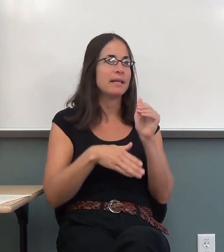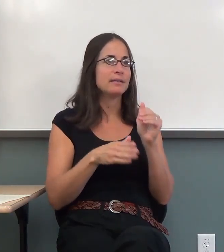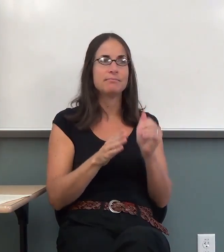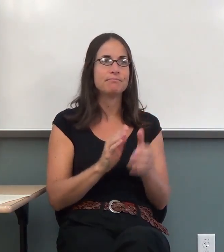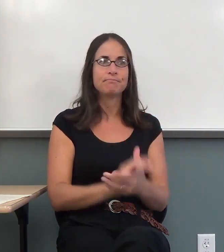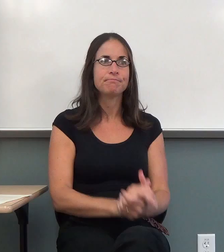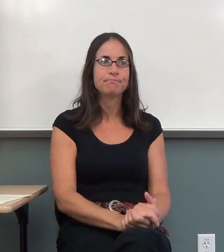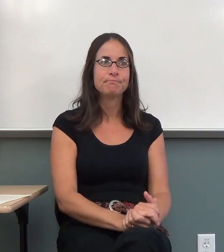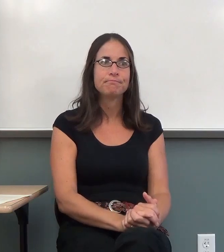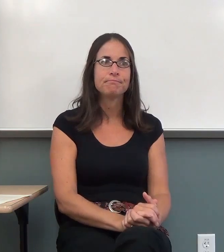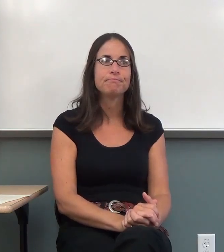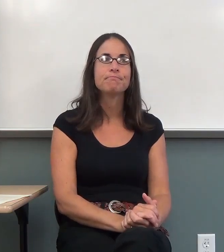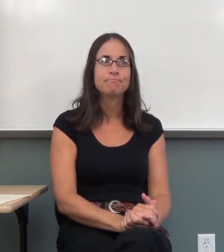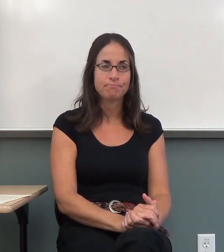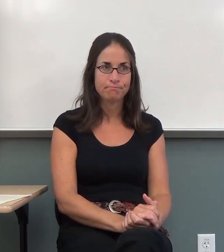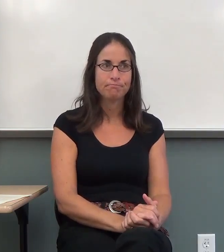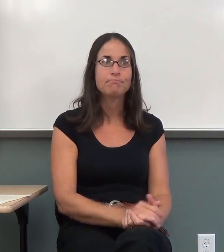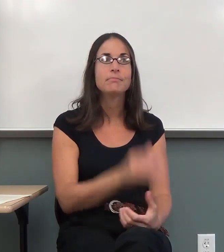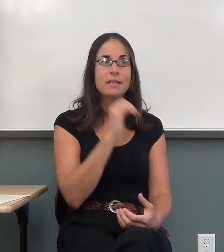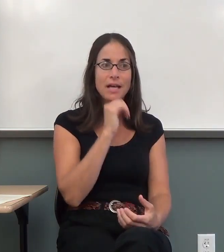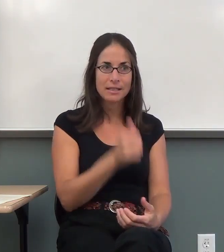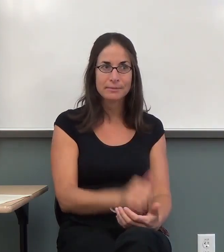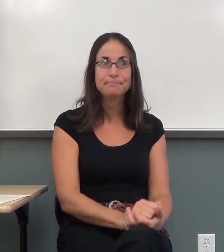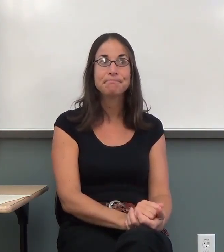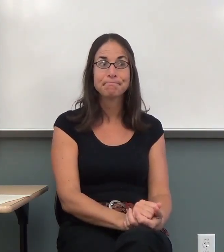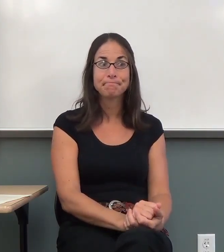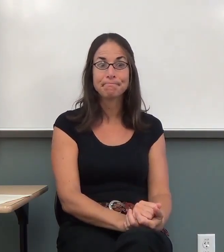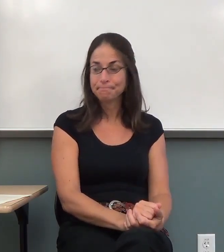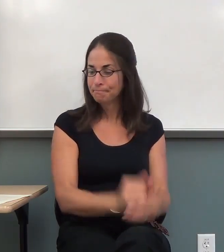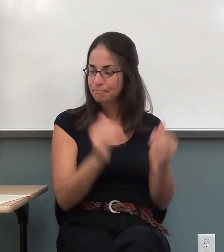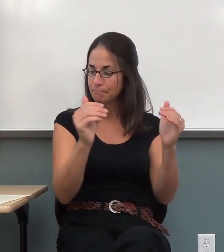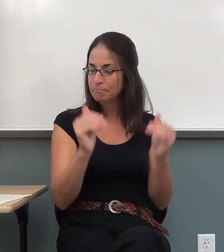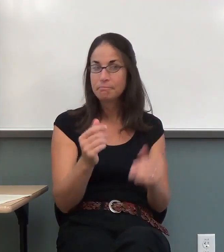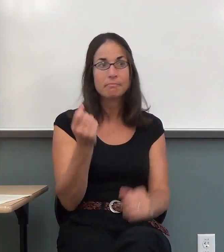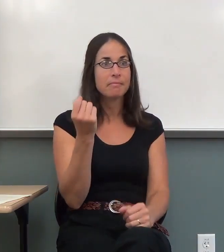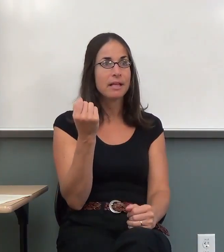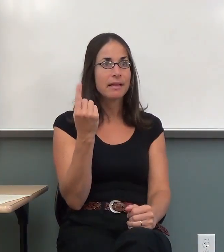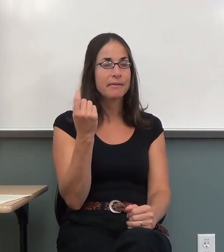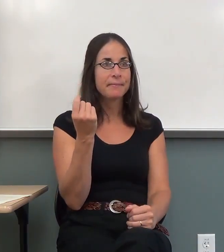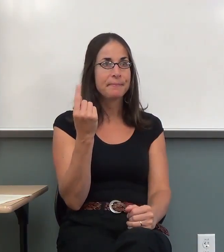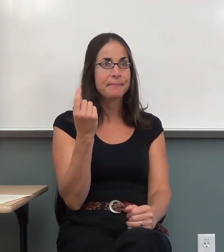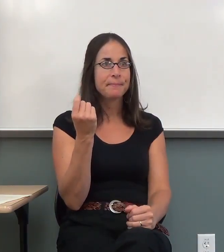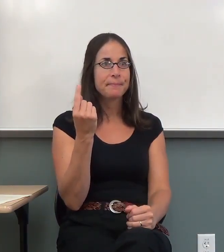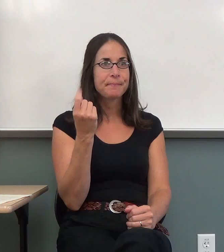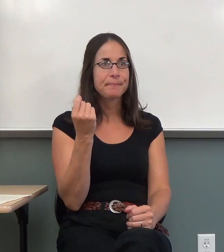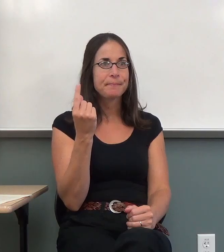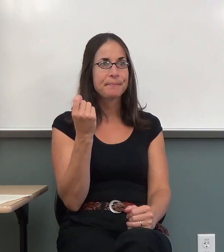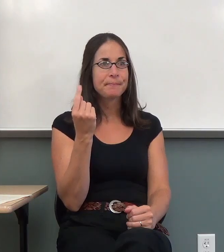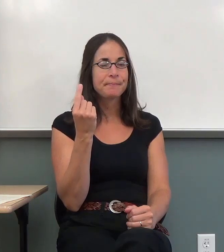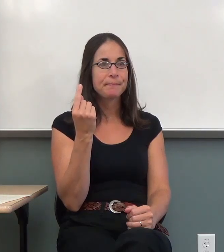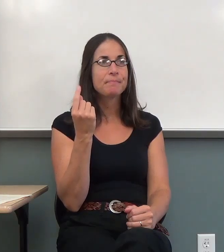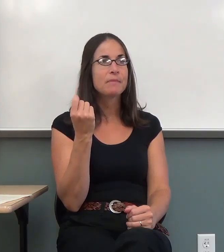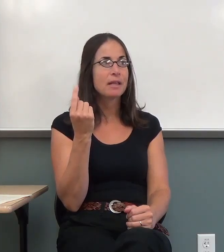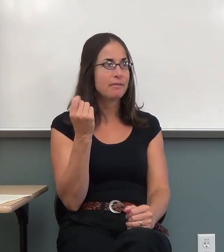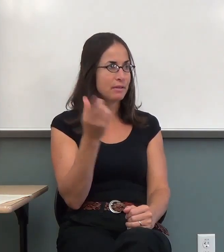this is definitely not complete. Let's do number 11. One more, actually, just get through them with Beatrice and then we'll take a